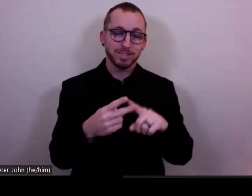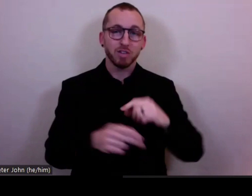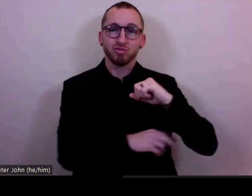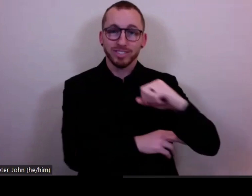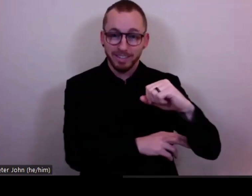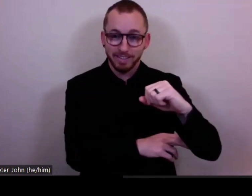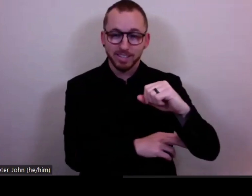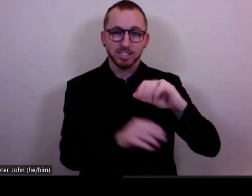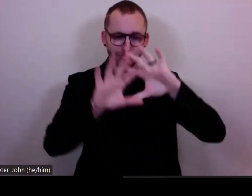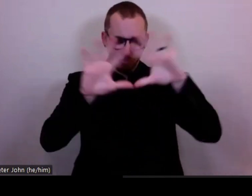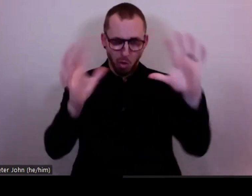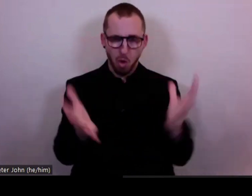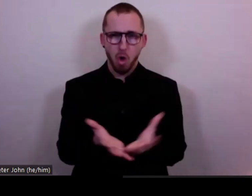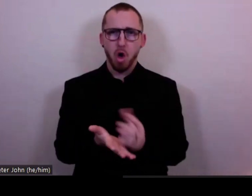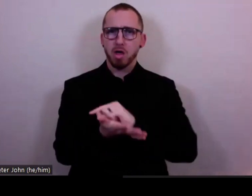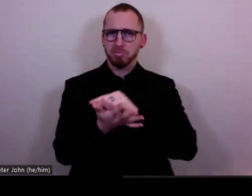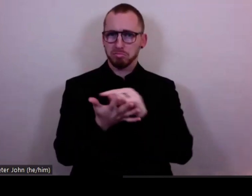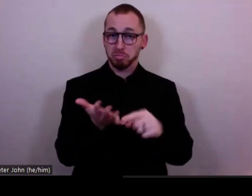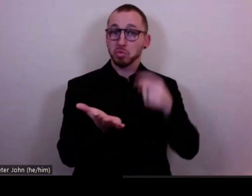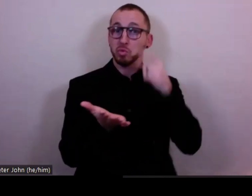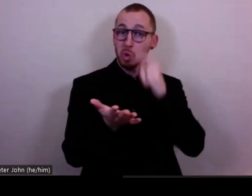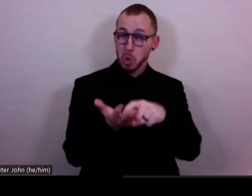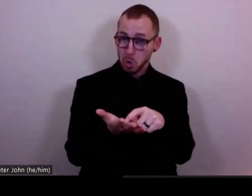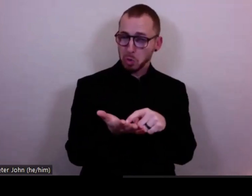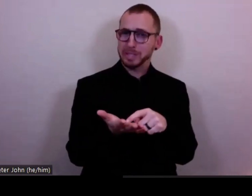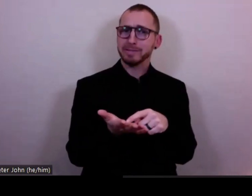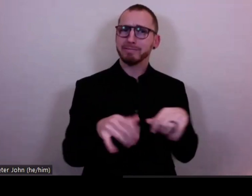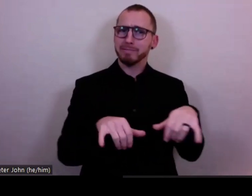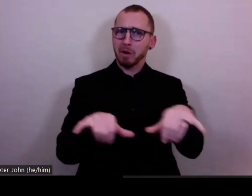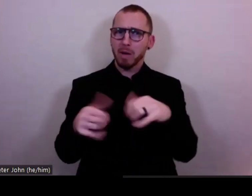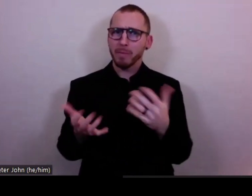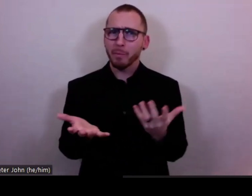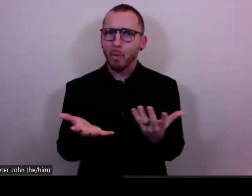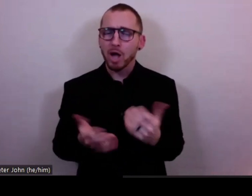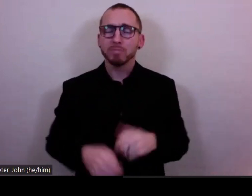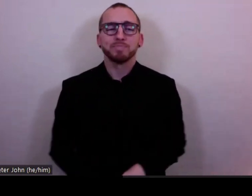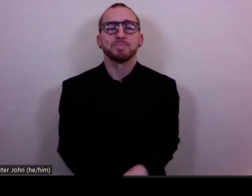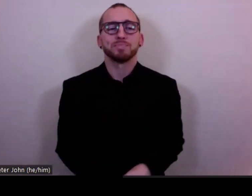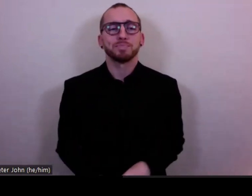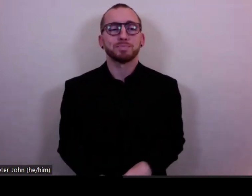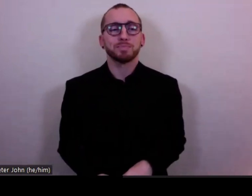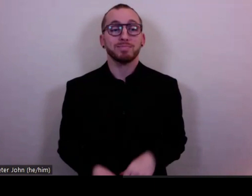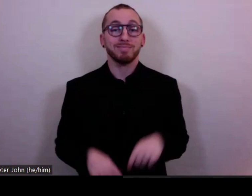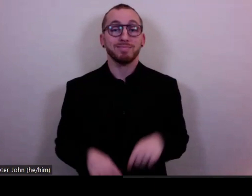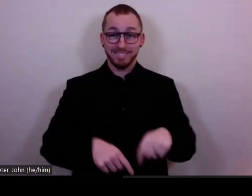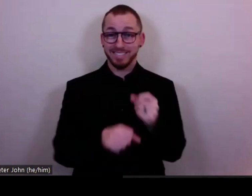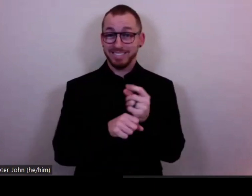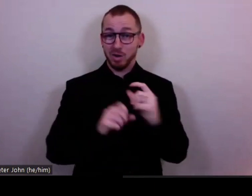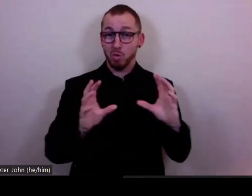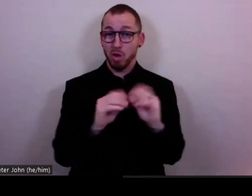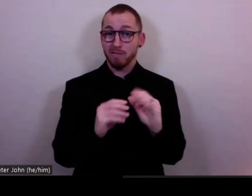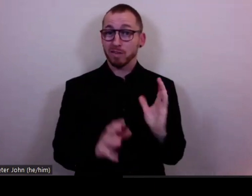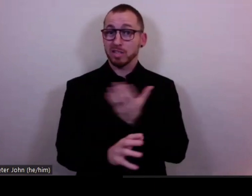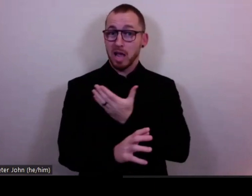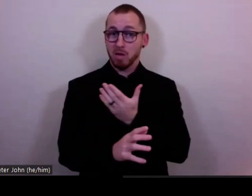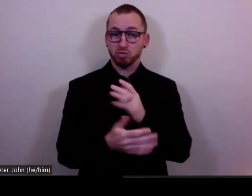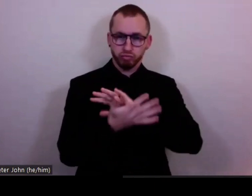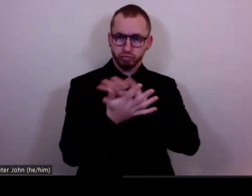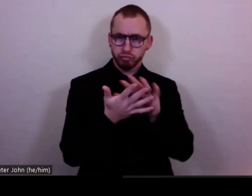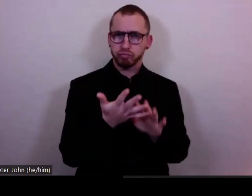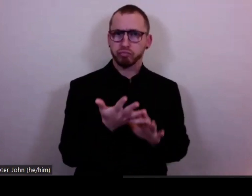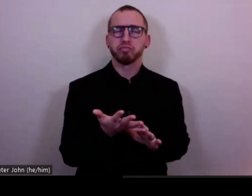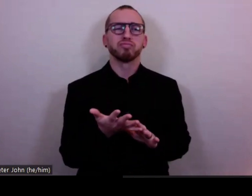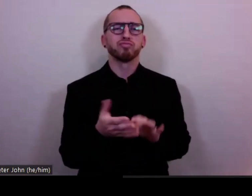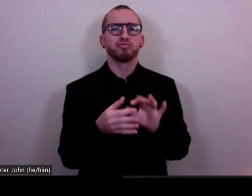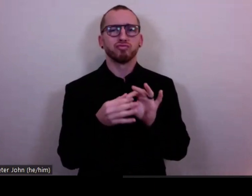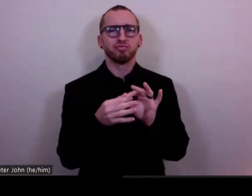can pick up on a theme here, but we really try to bring forward in this annual conference themes that are